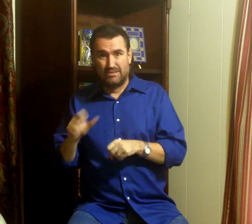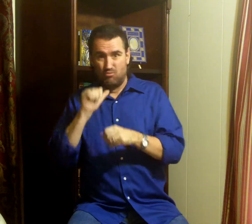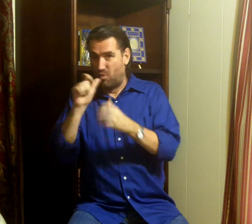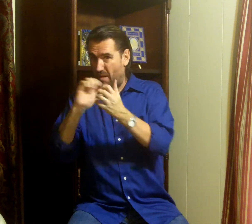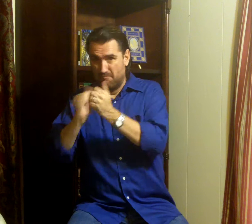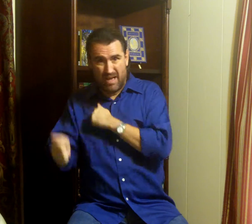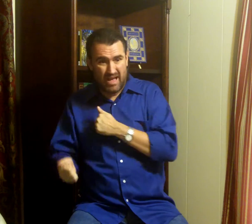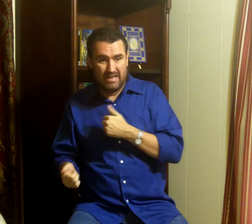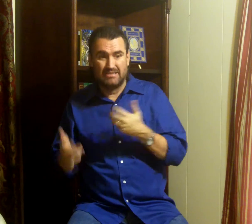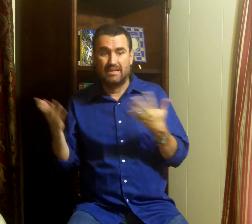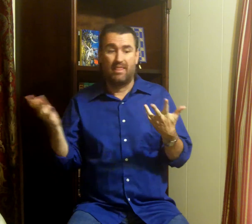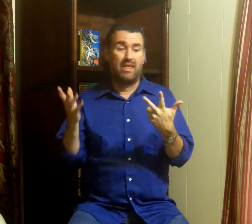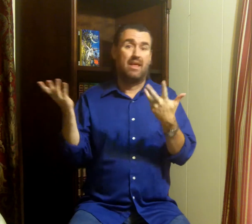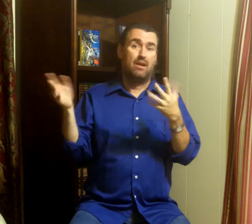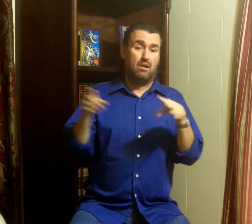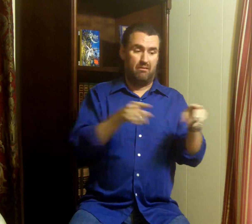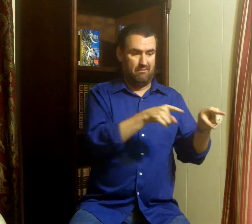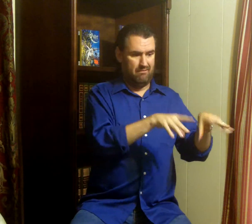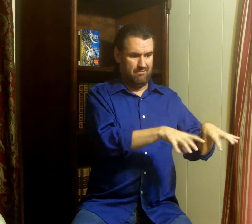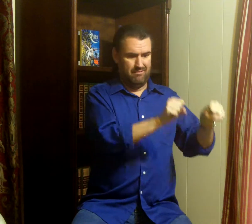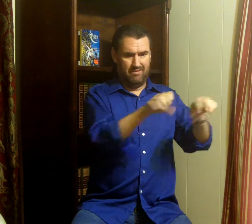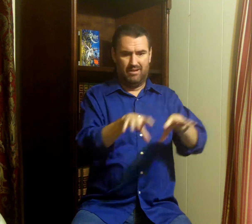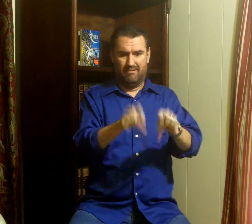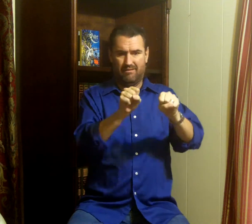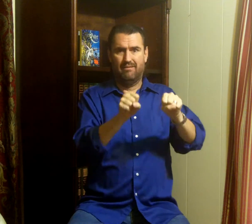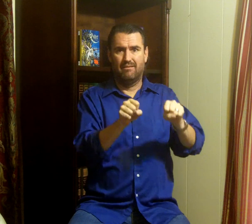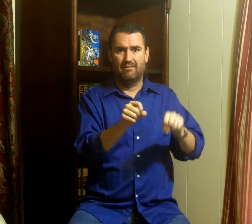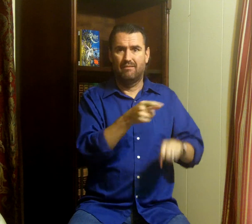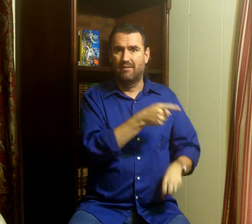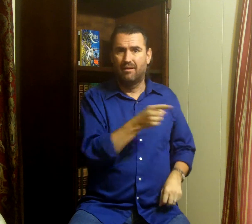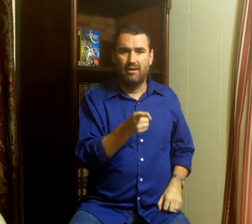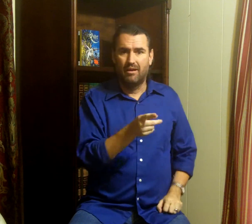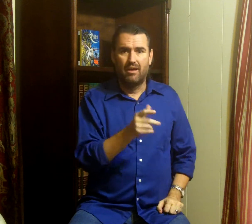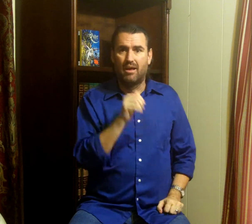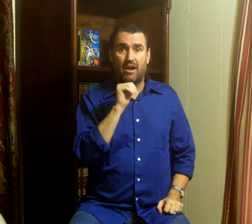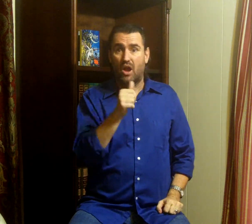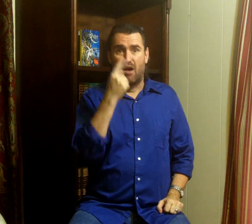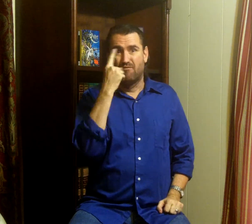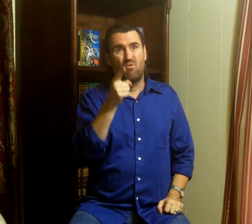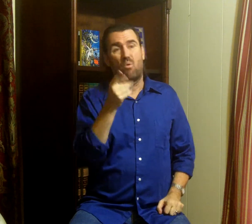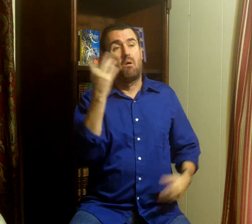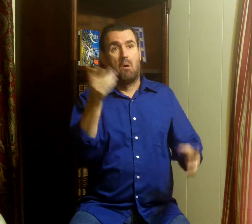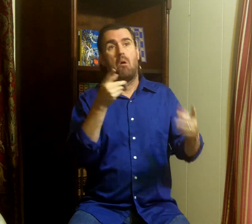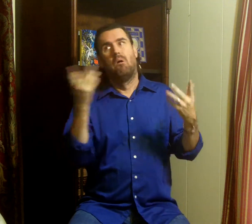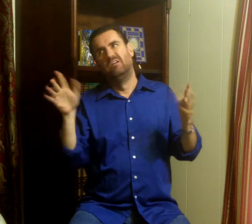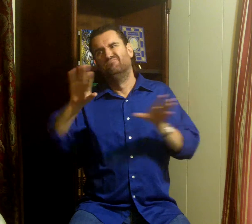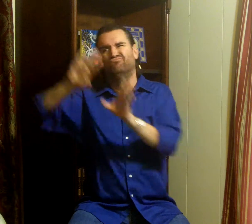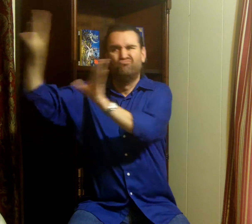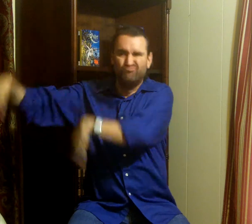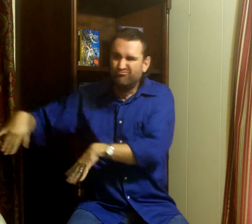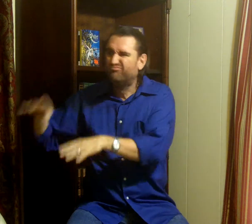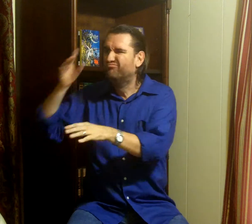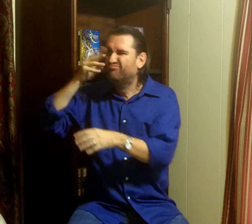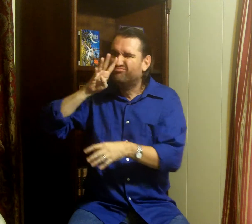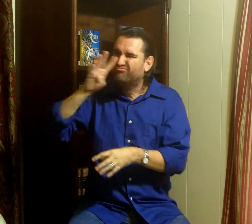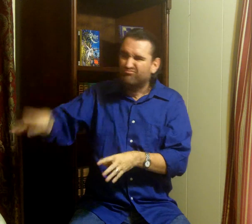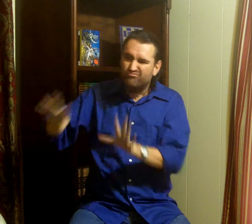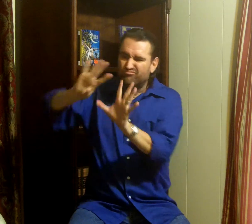go take either the ESSE or the EIPA, not for the fact of worrying about it being a certification, but just to